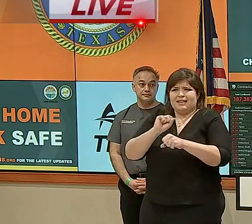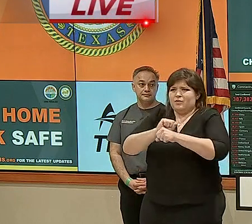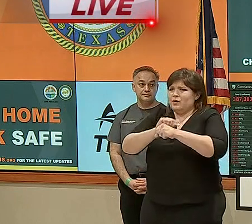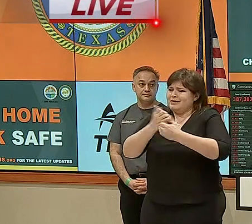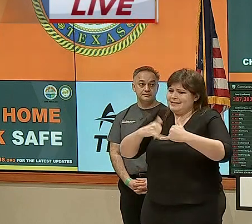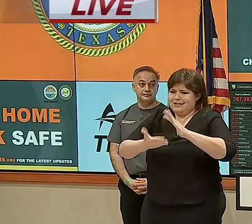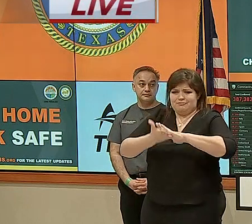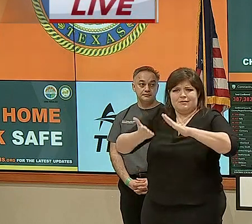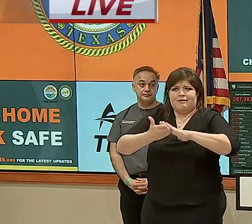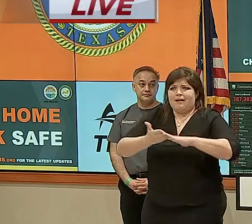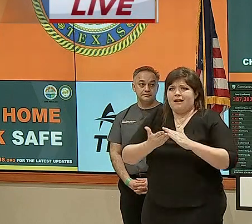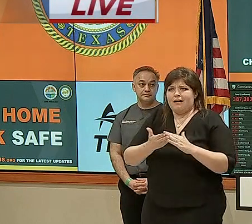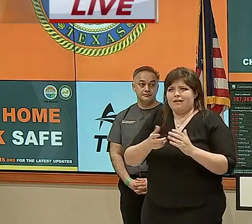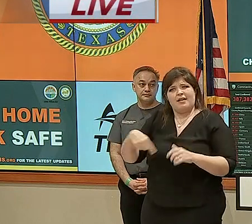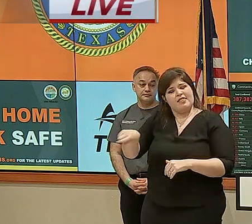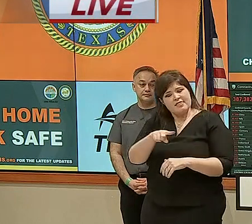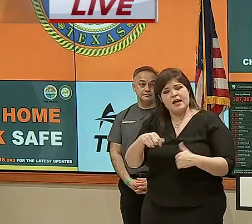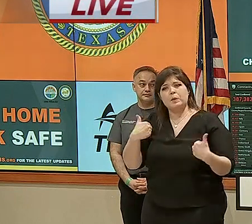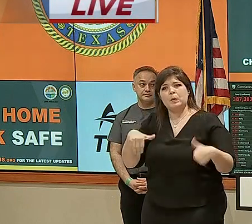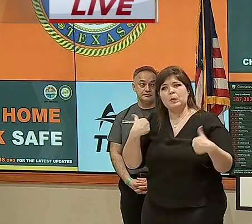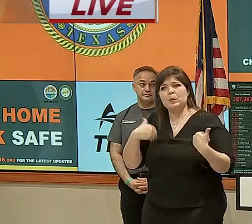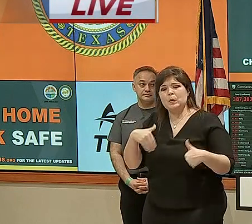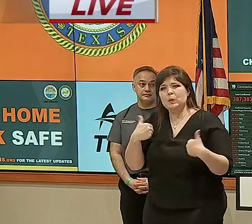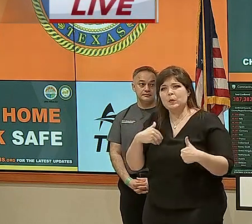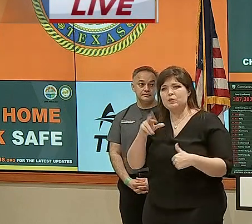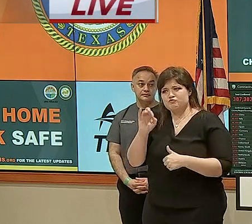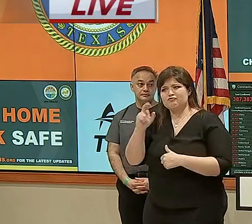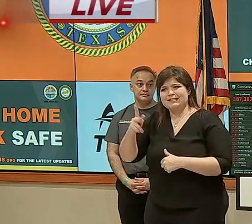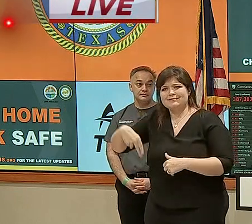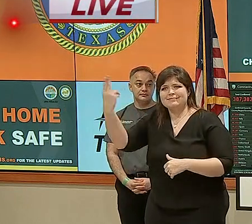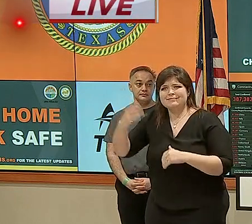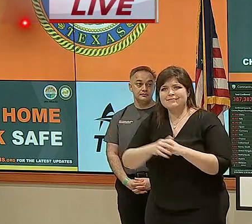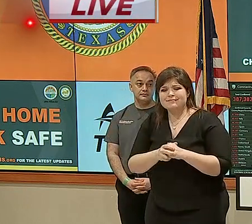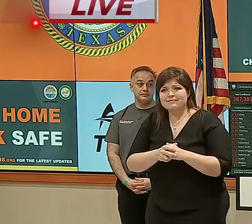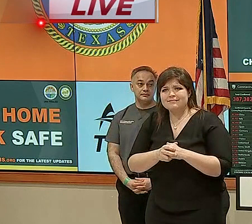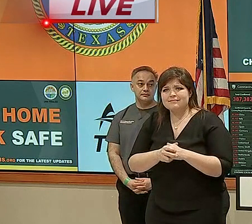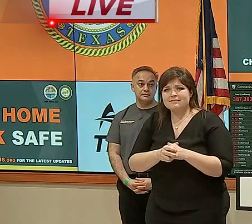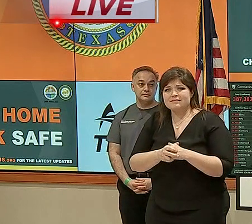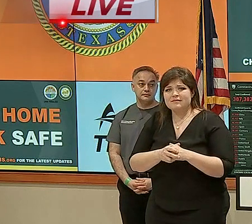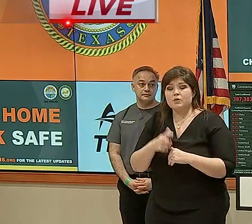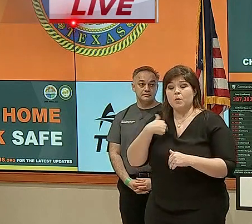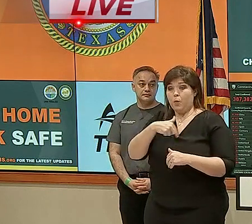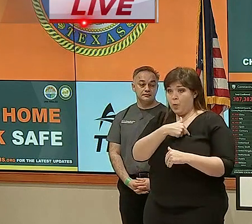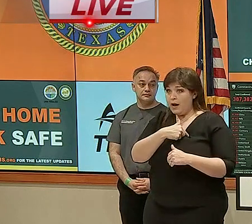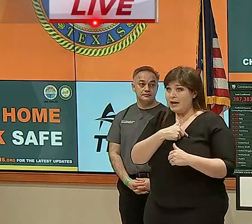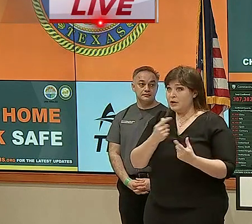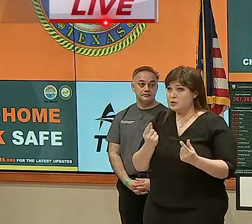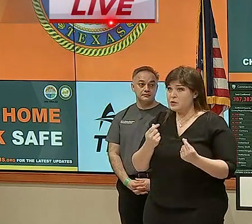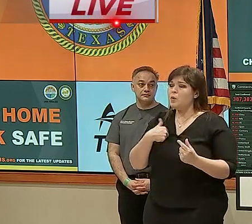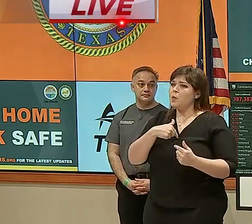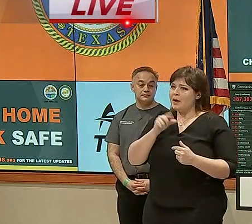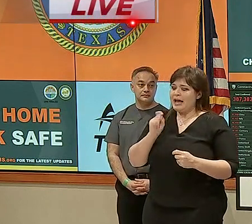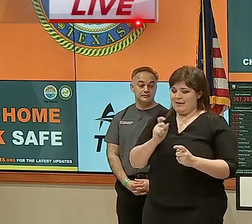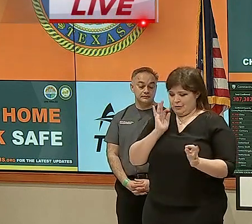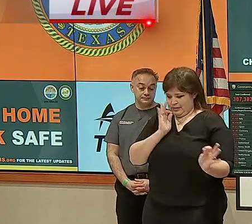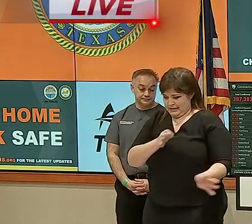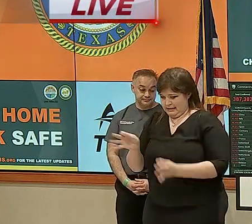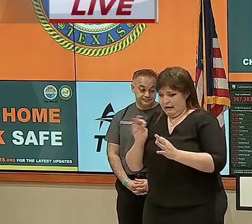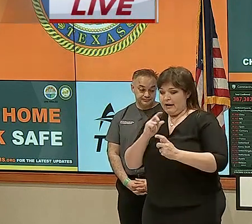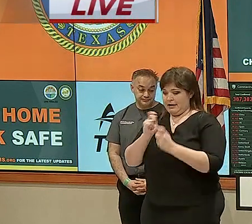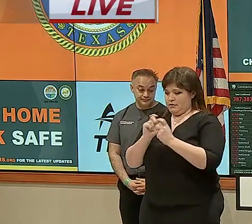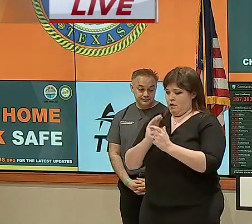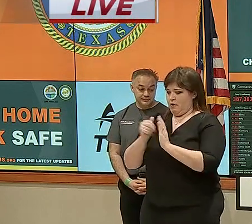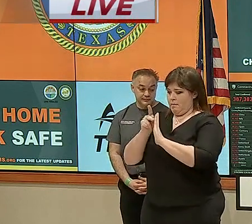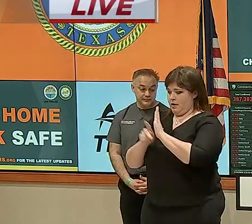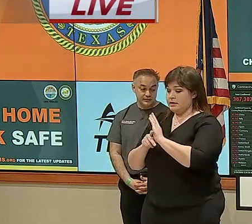for those of us, to be able to make decisions, even adjust our policies, in order to make sure